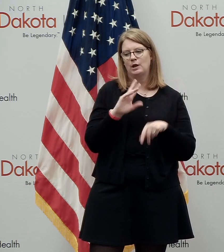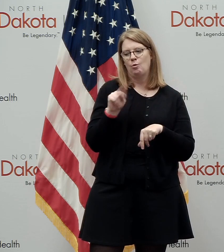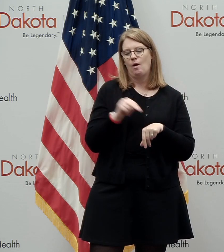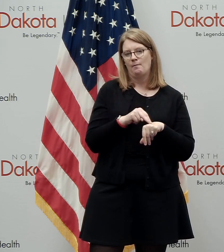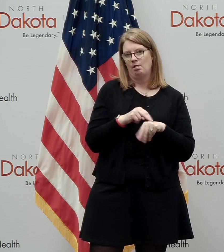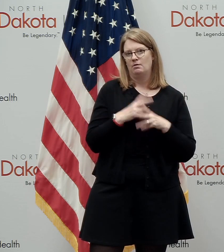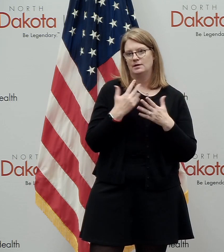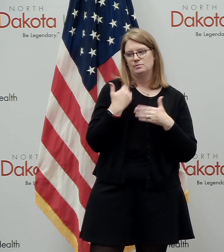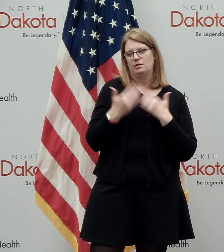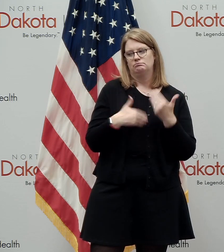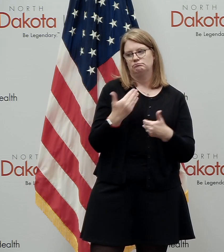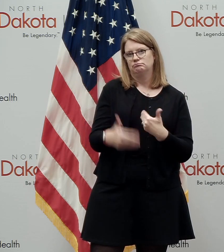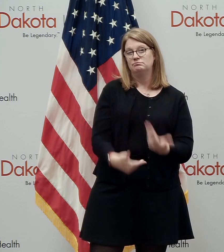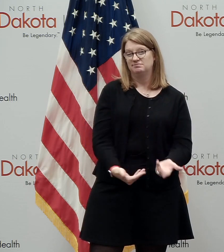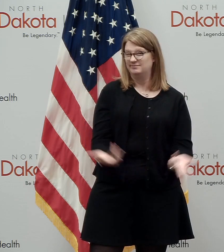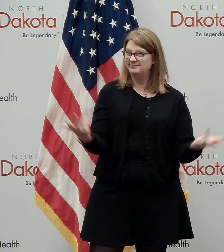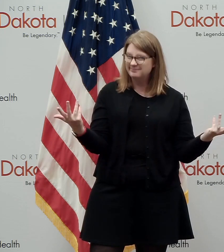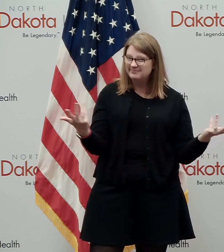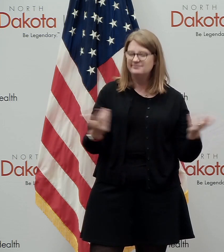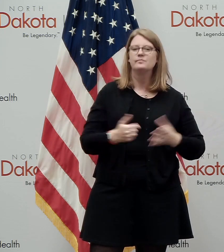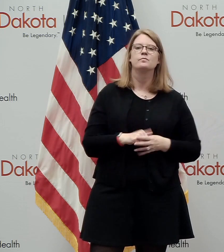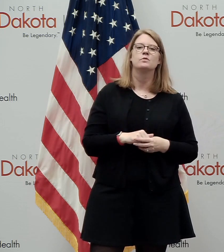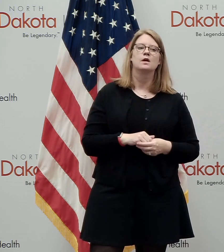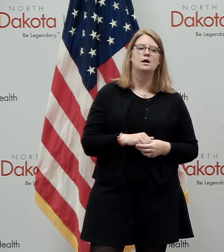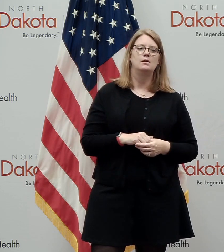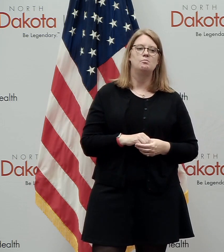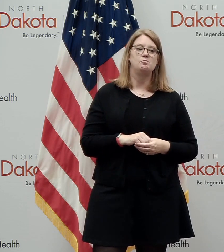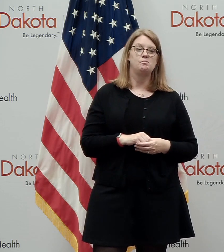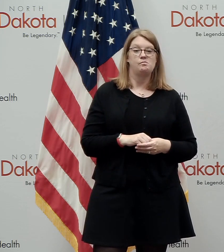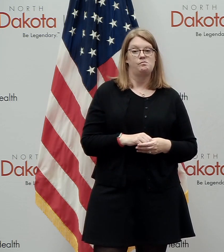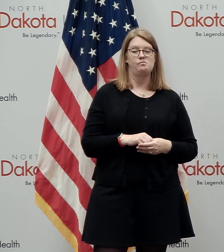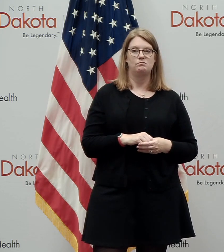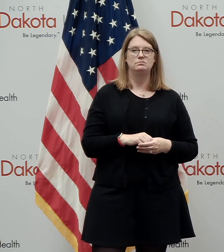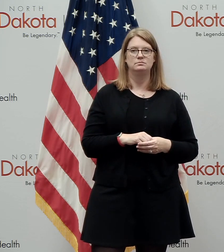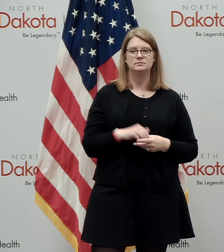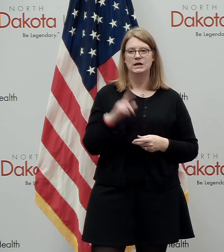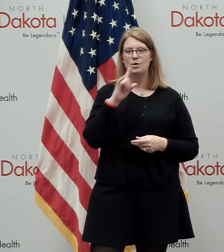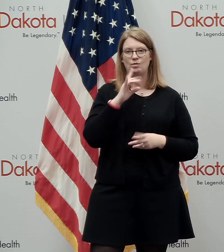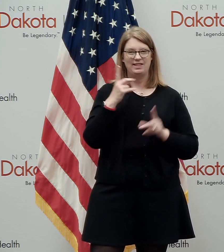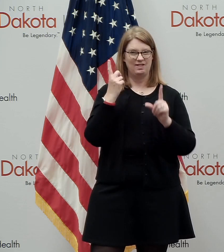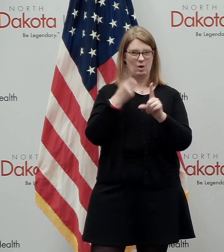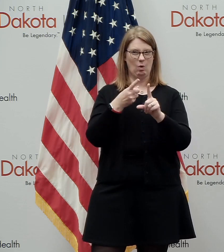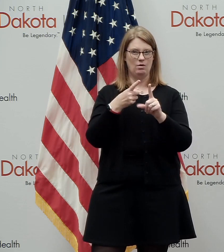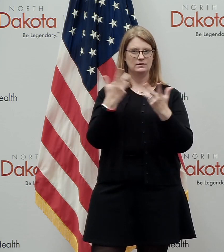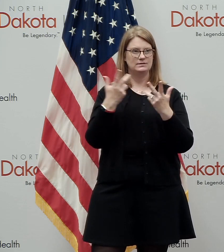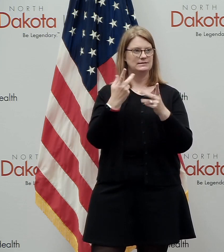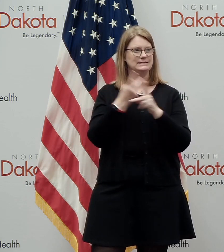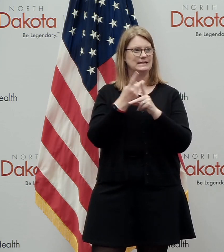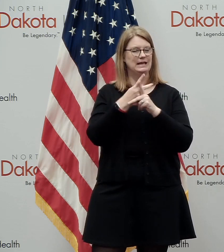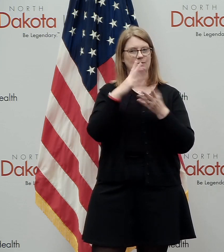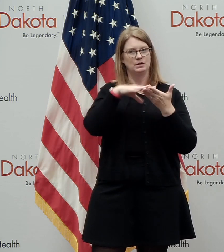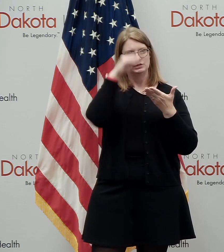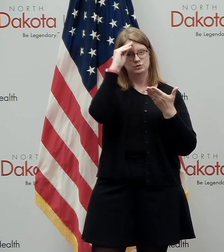they go through, but we're, again, I think the goal here that everybody has is let's keep our students in school.